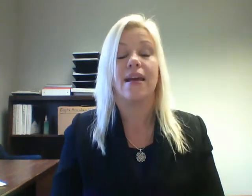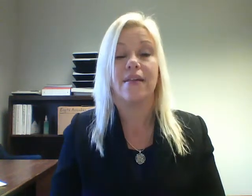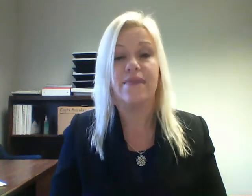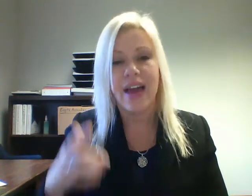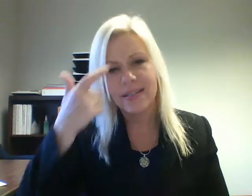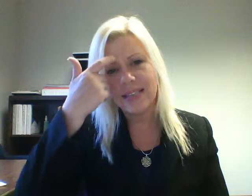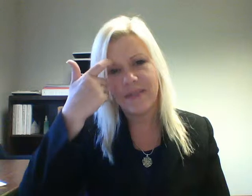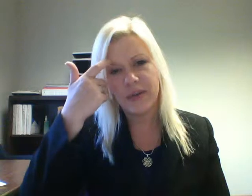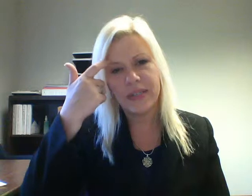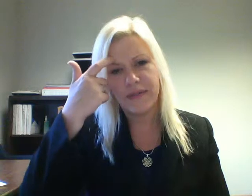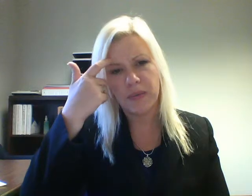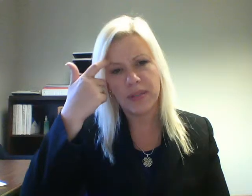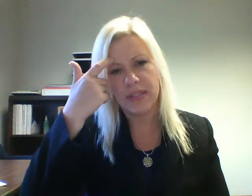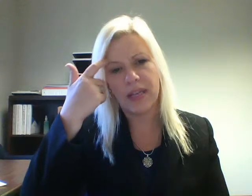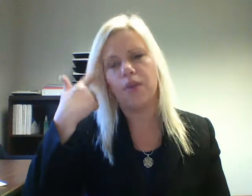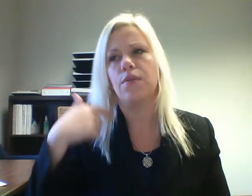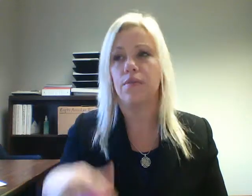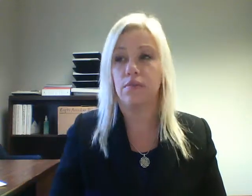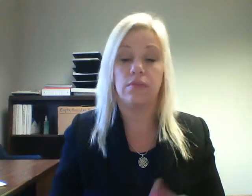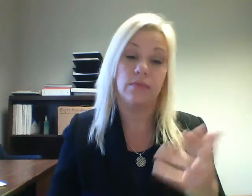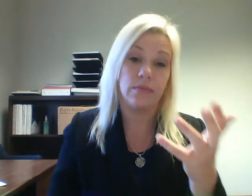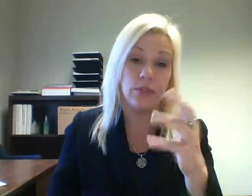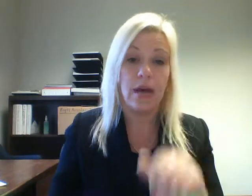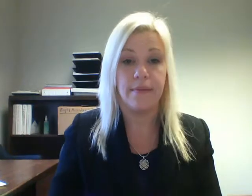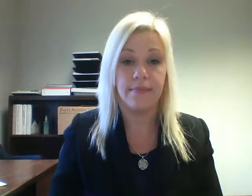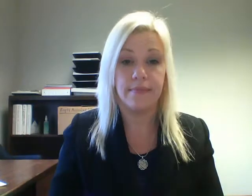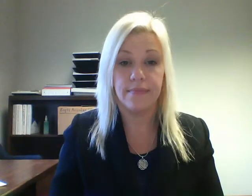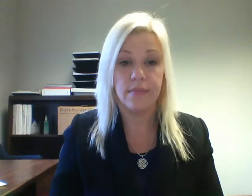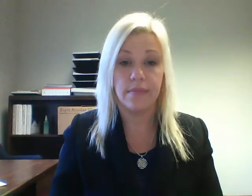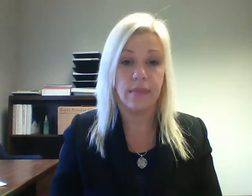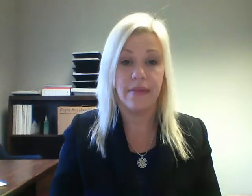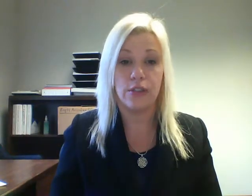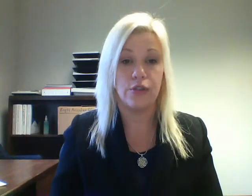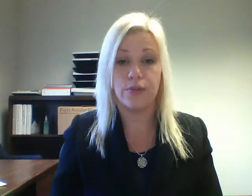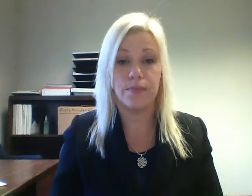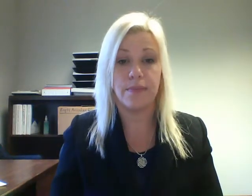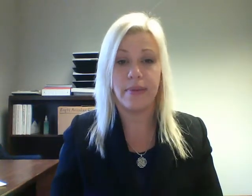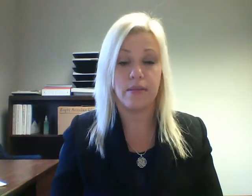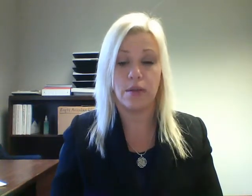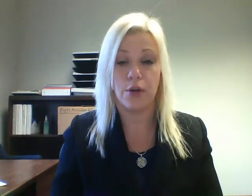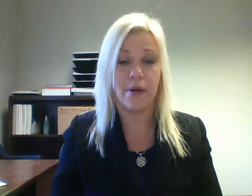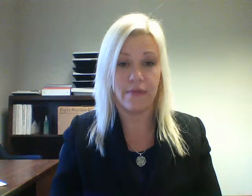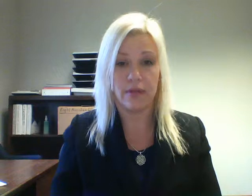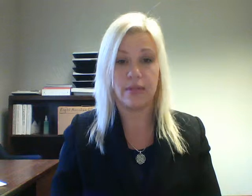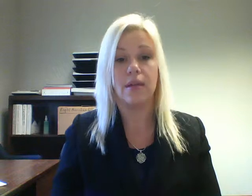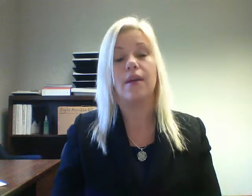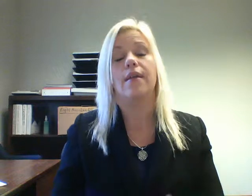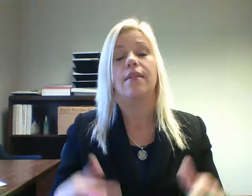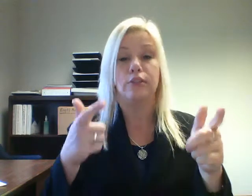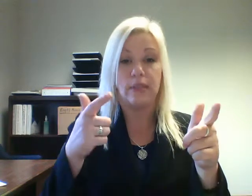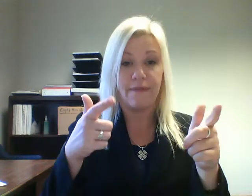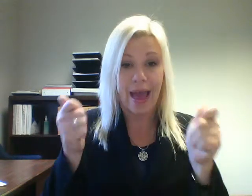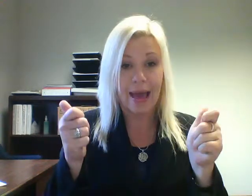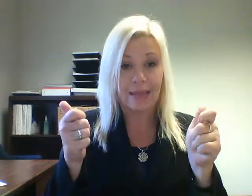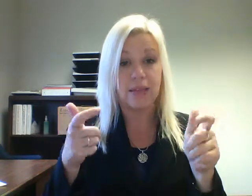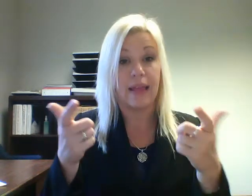And fast has a few different ones that you just kind of have to choose based on your preference. There's fast, like